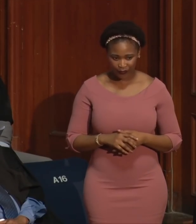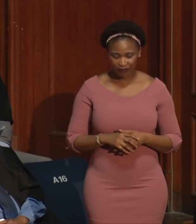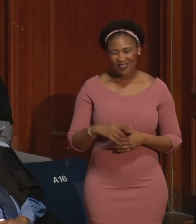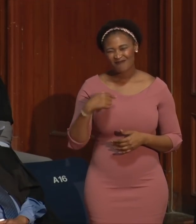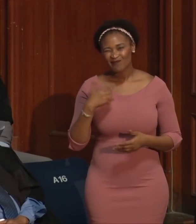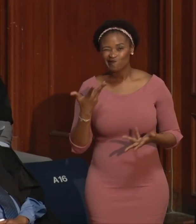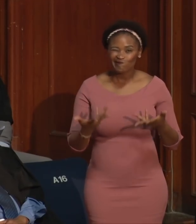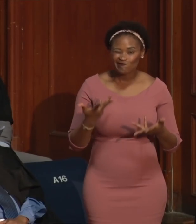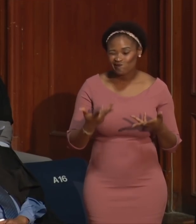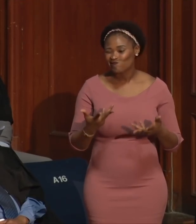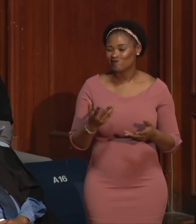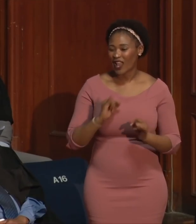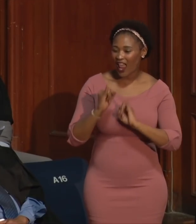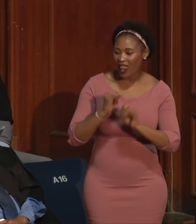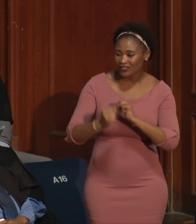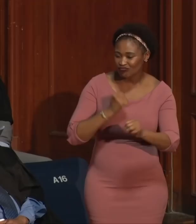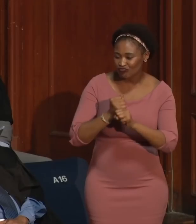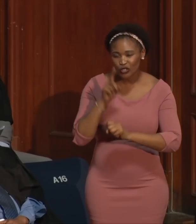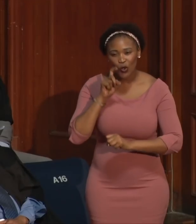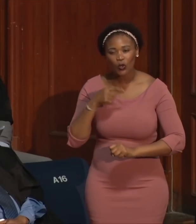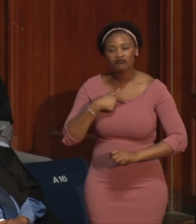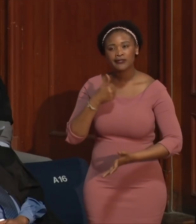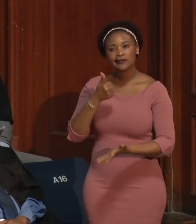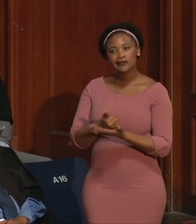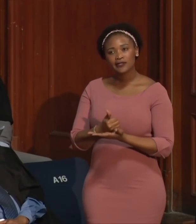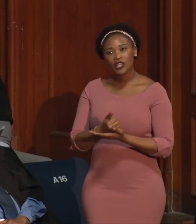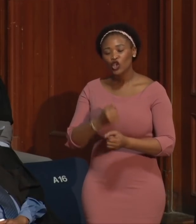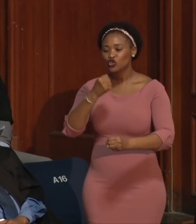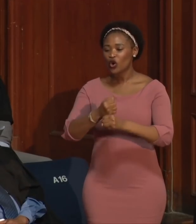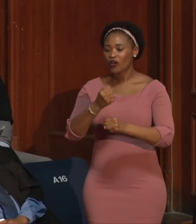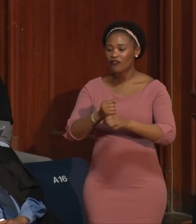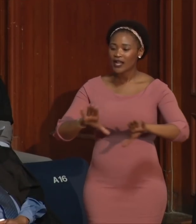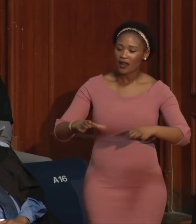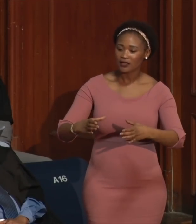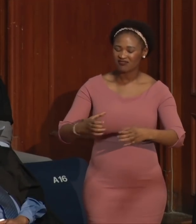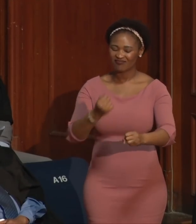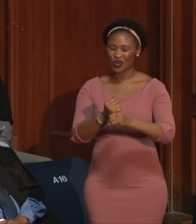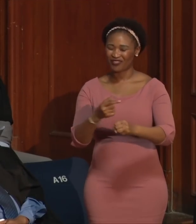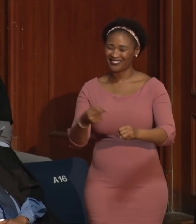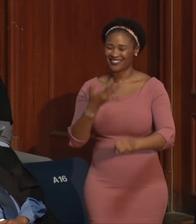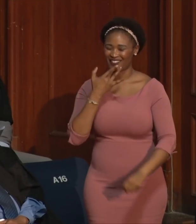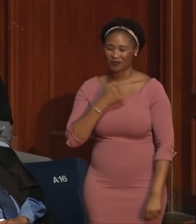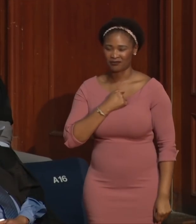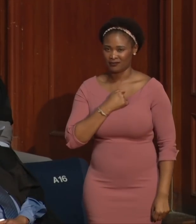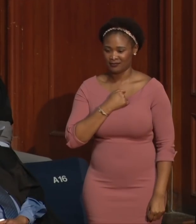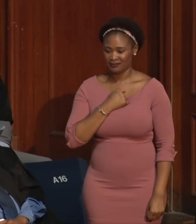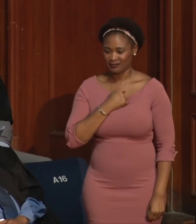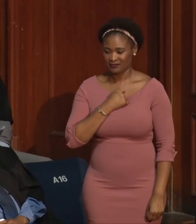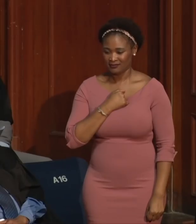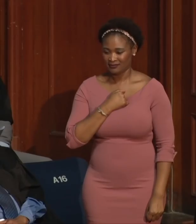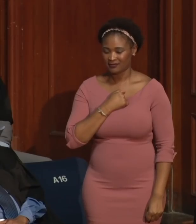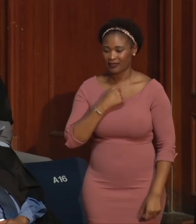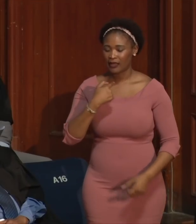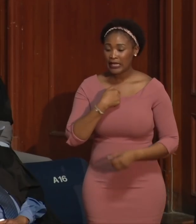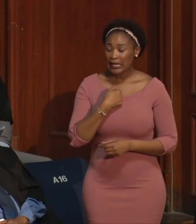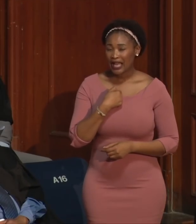have been about 11 years old. I'm sitting in a geography class, and geography wasn't one of my favorite subjects. And